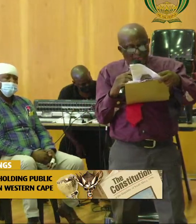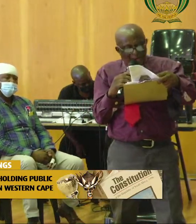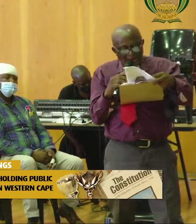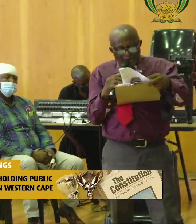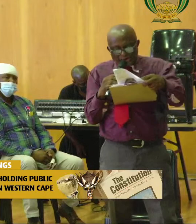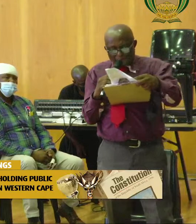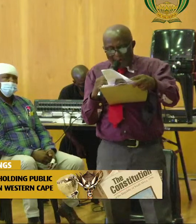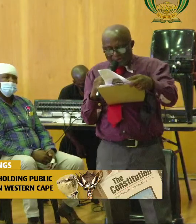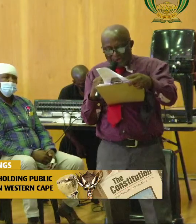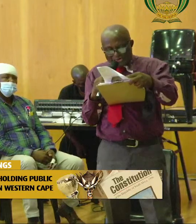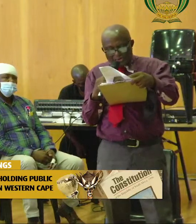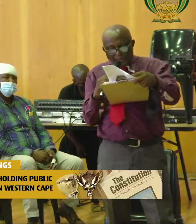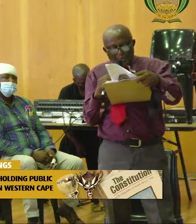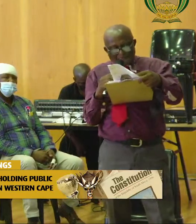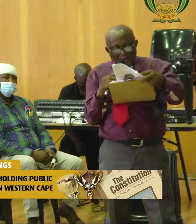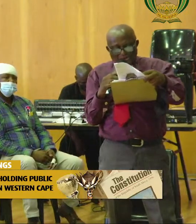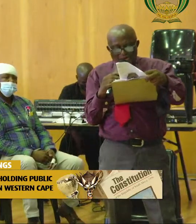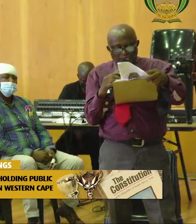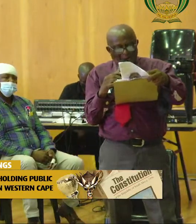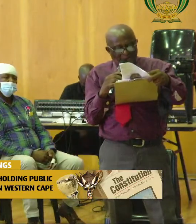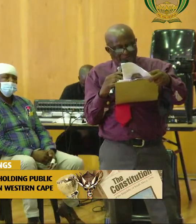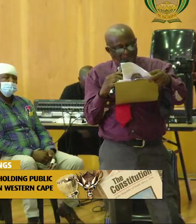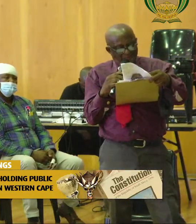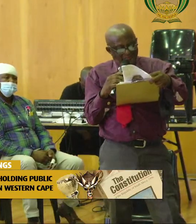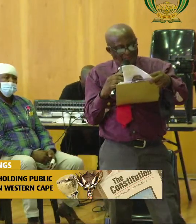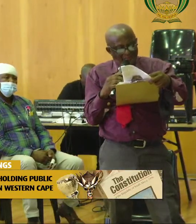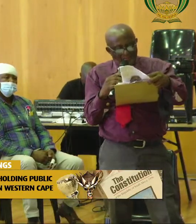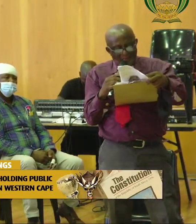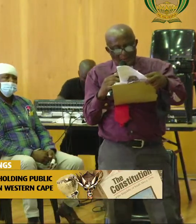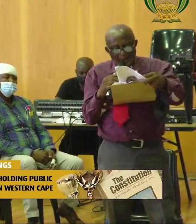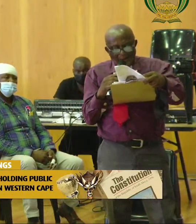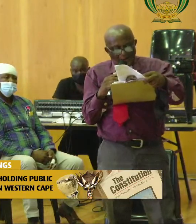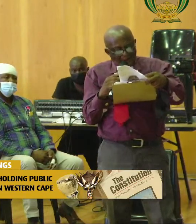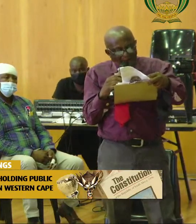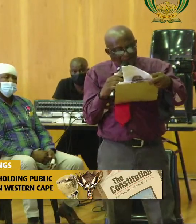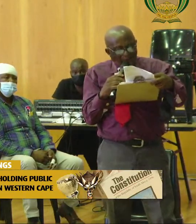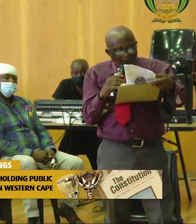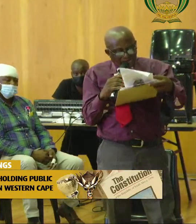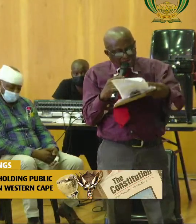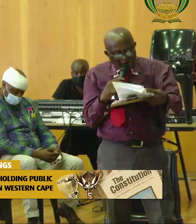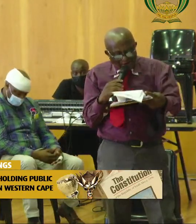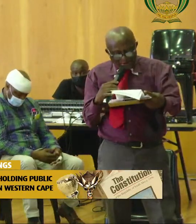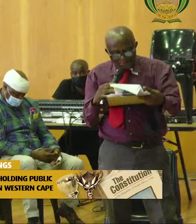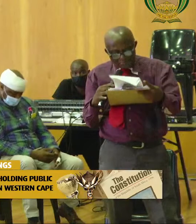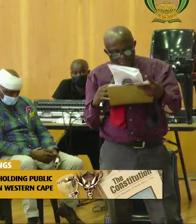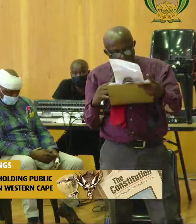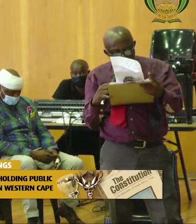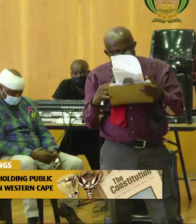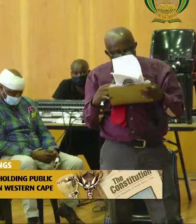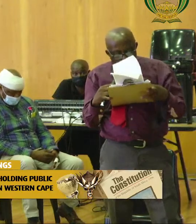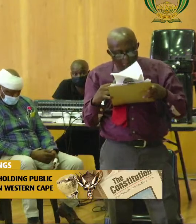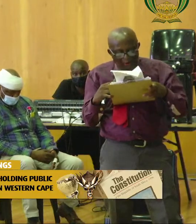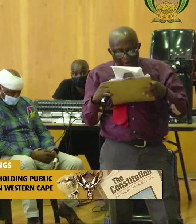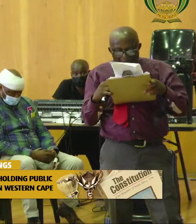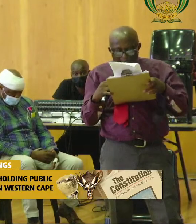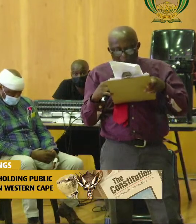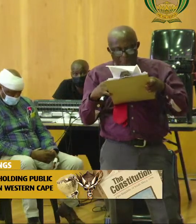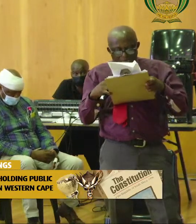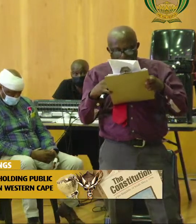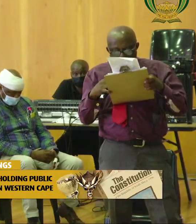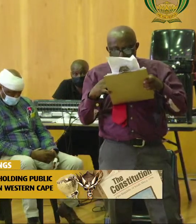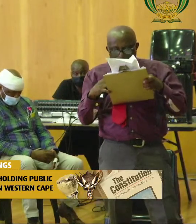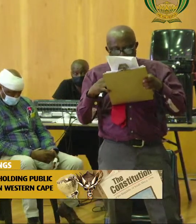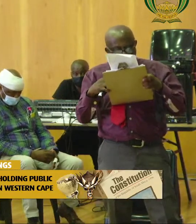Nevertheless, you are not reporting to us. Let us check where